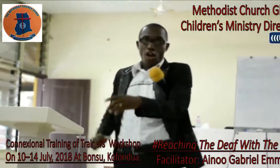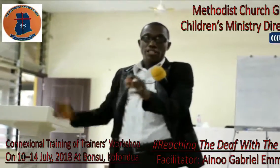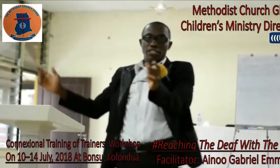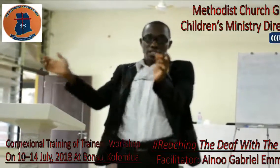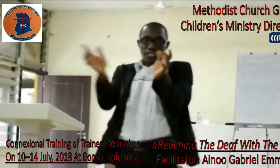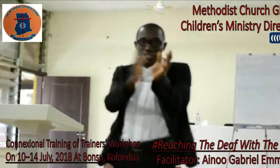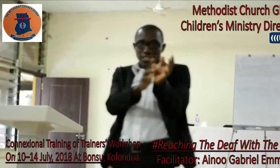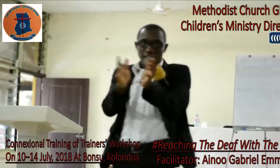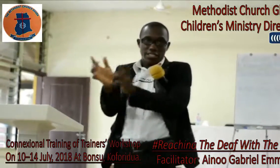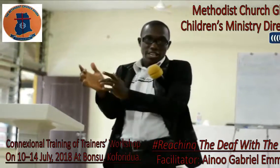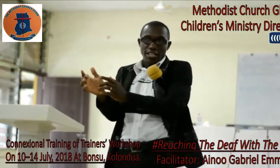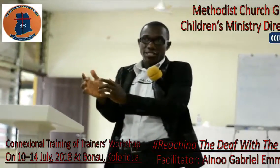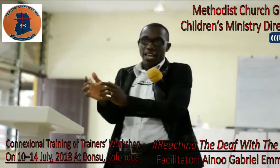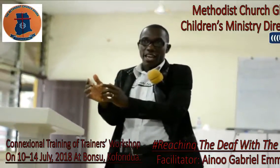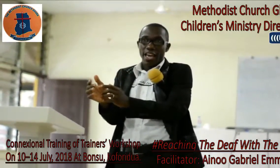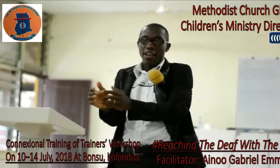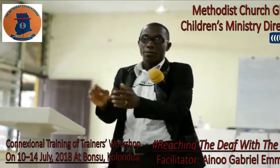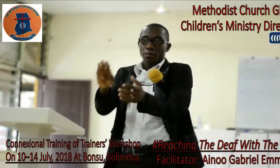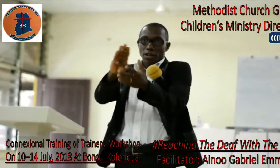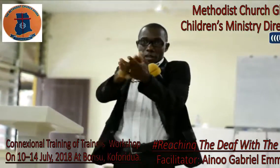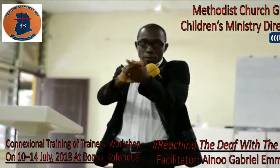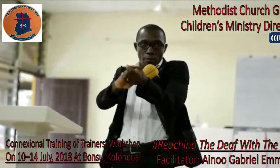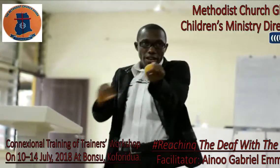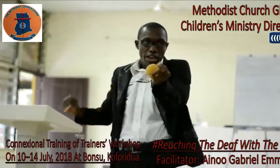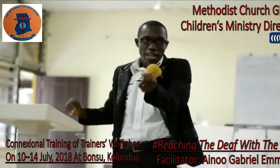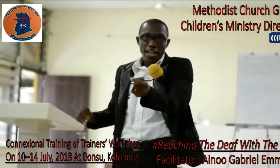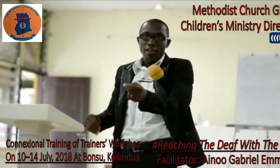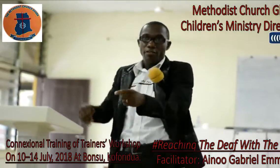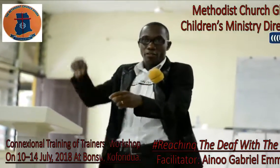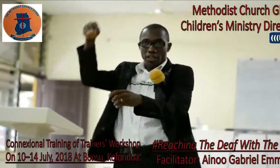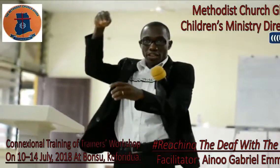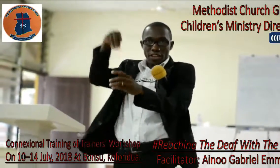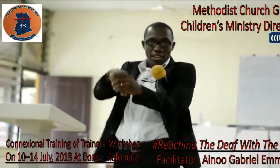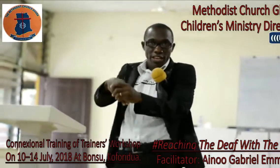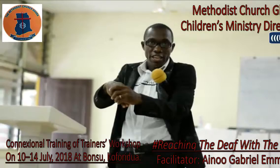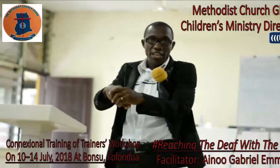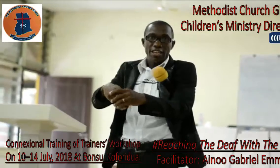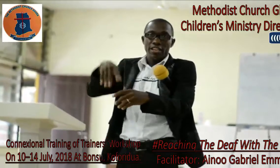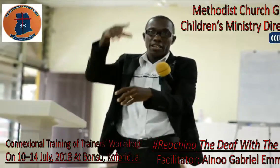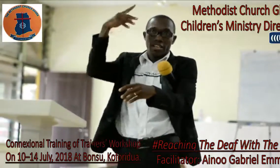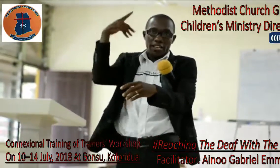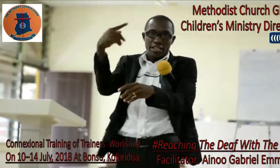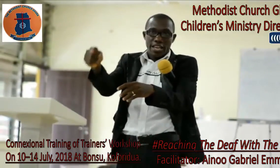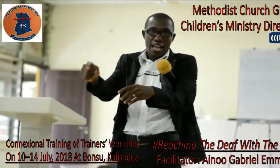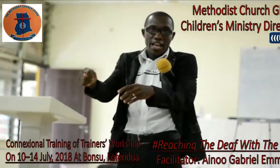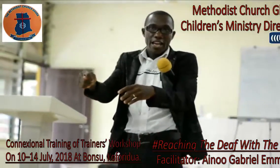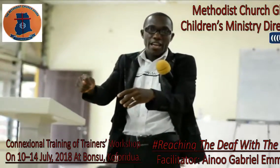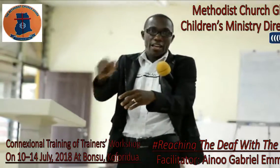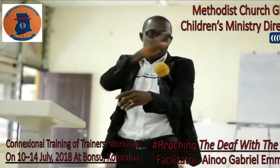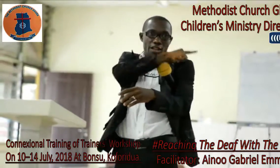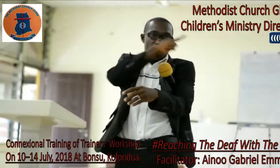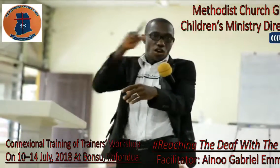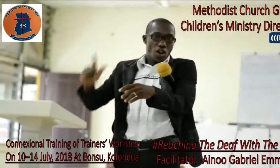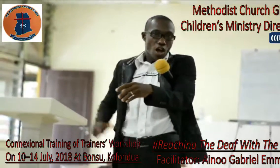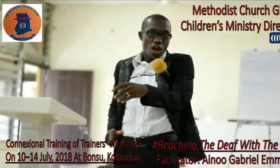Lord Jesus. Again, believe in the